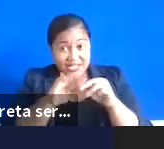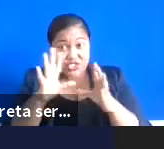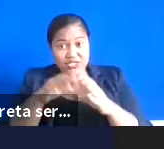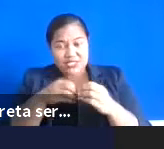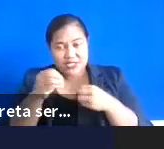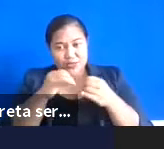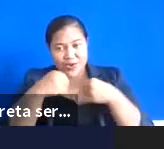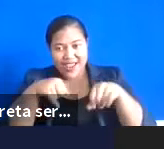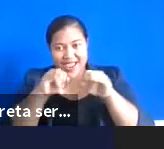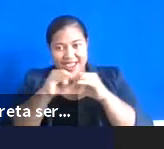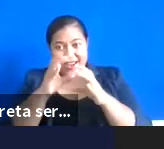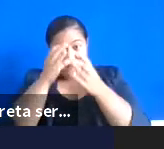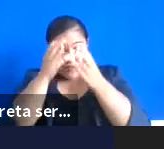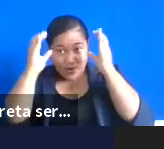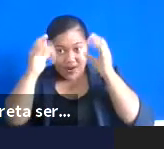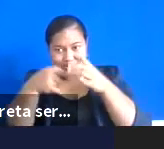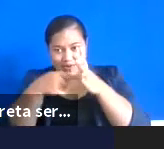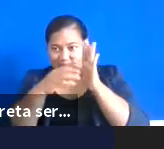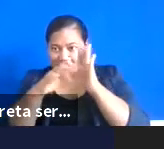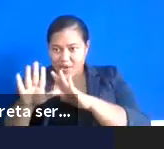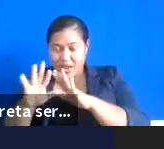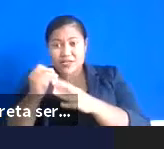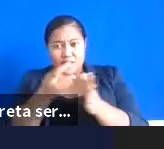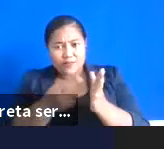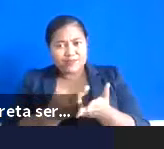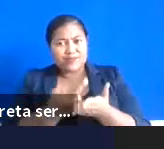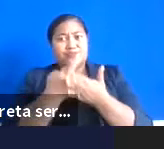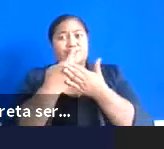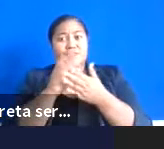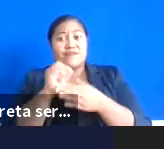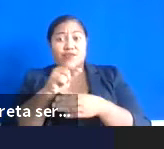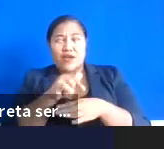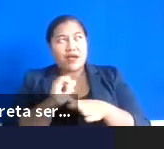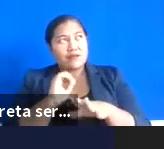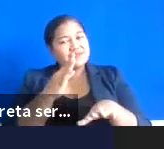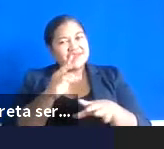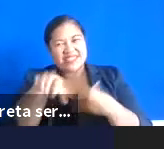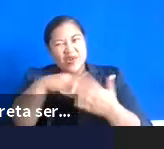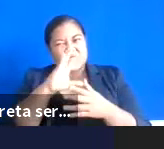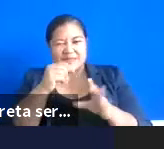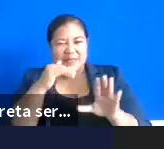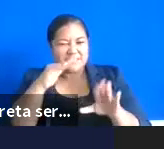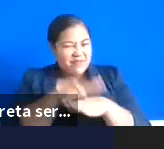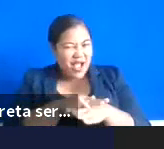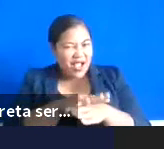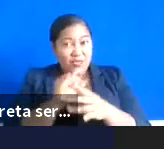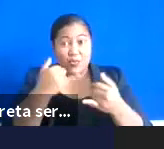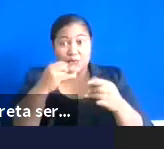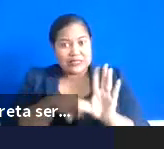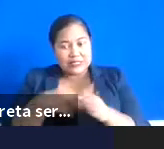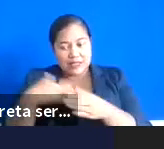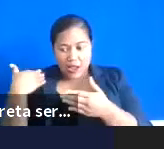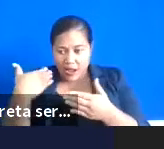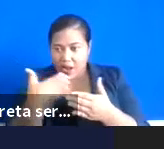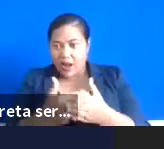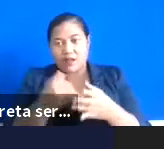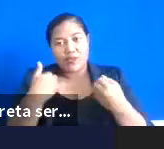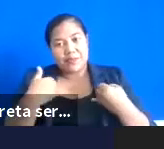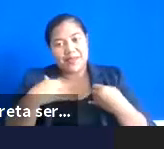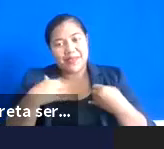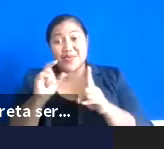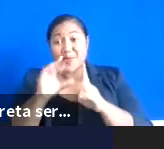and tonga so recovery efforts from cyclones can take months sometimes years to implement um papua new guinea